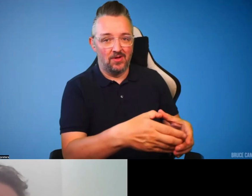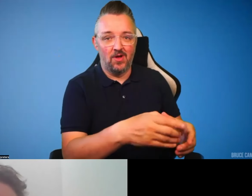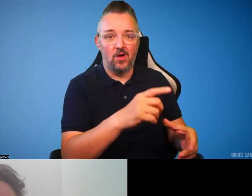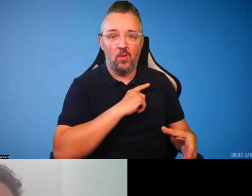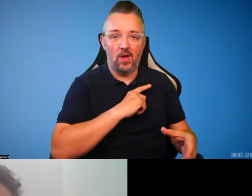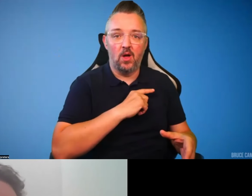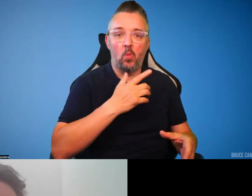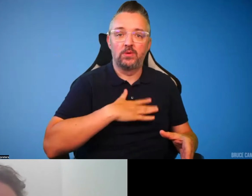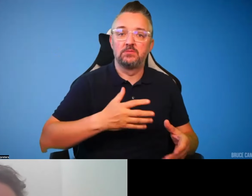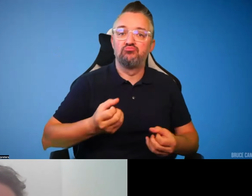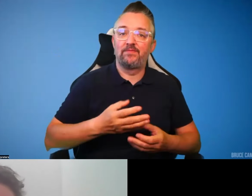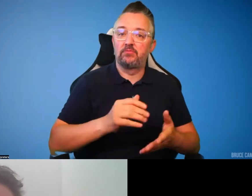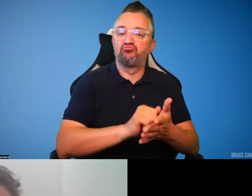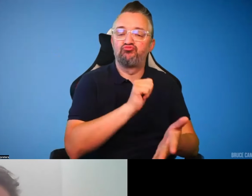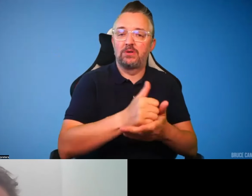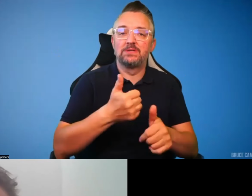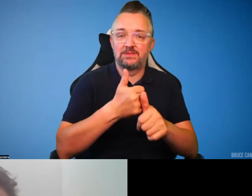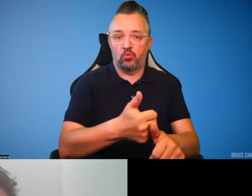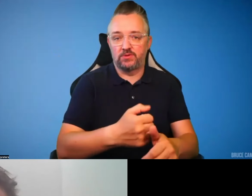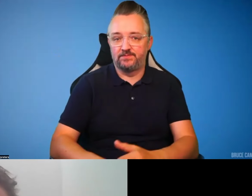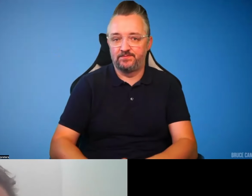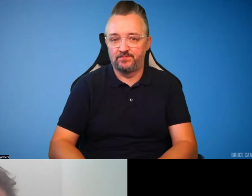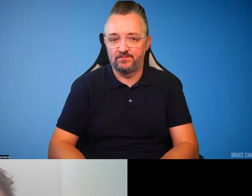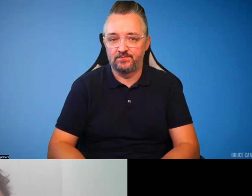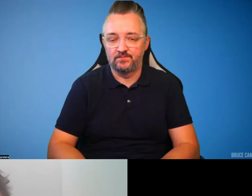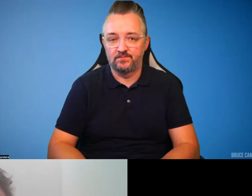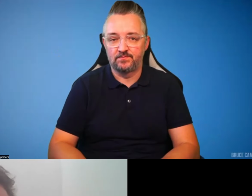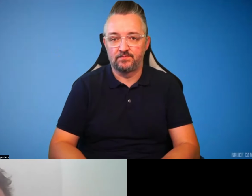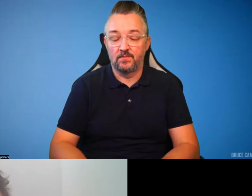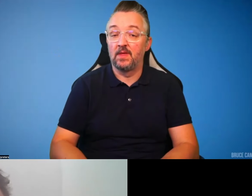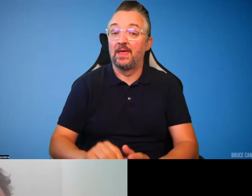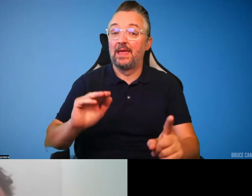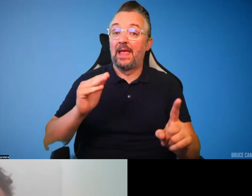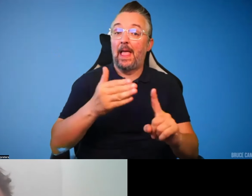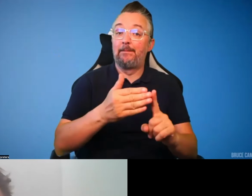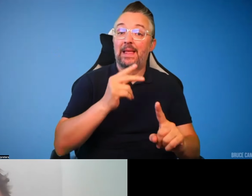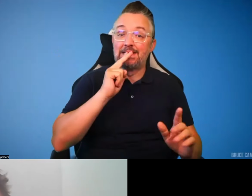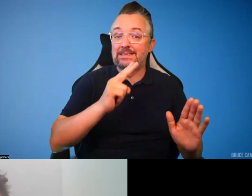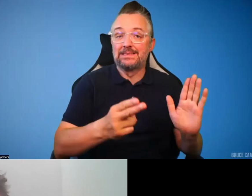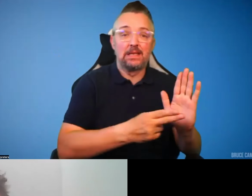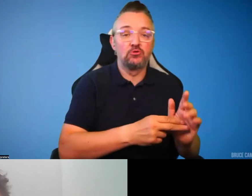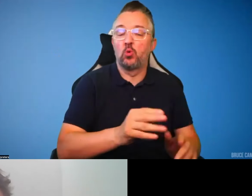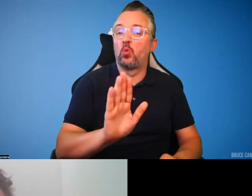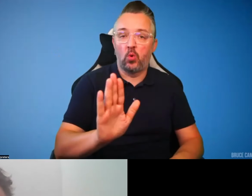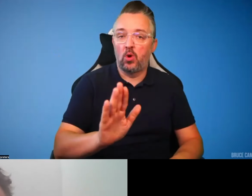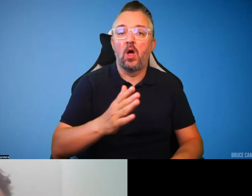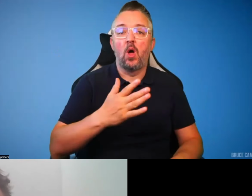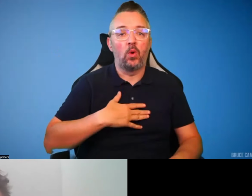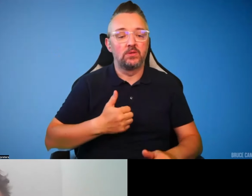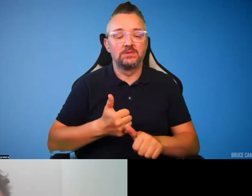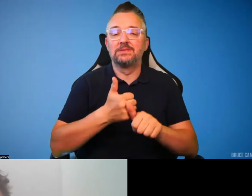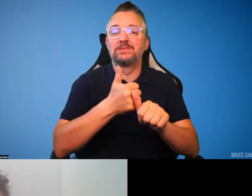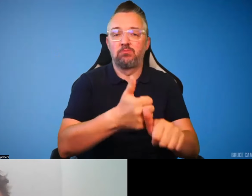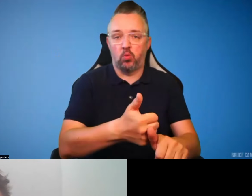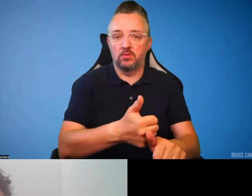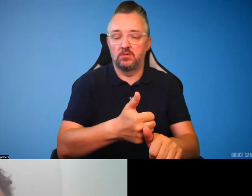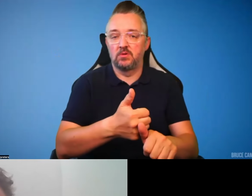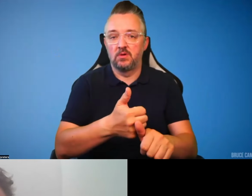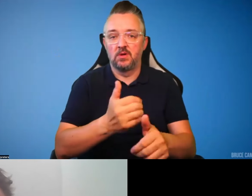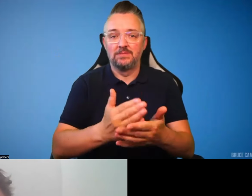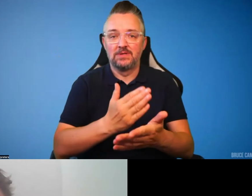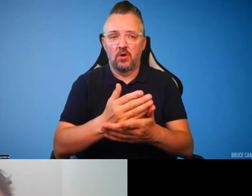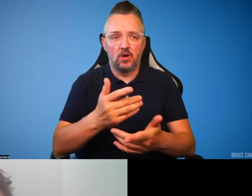provide the support where we're seeing the cases. The aim isn't to stigmatise in any way. It's just to provide support where we think it would be